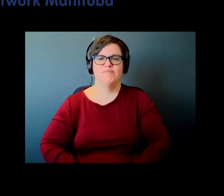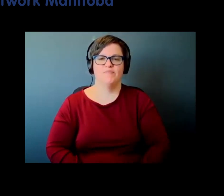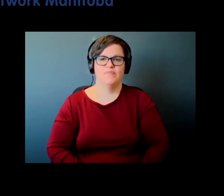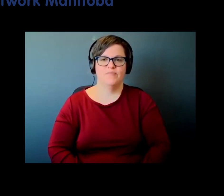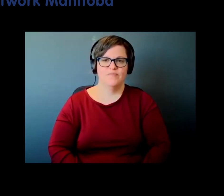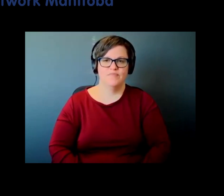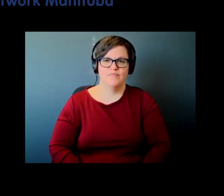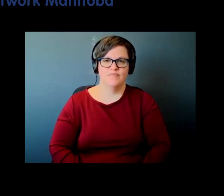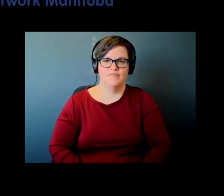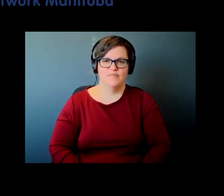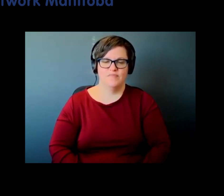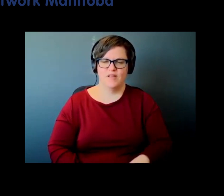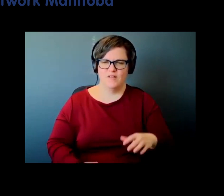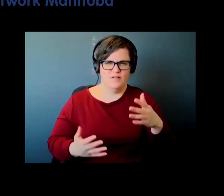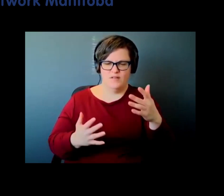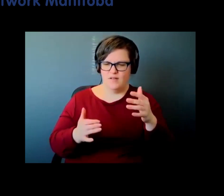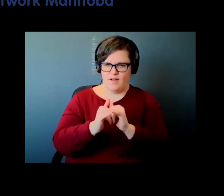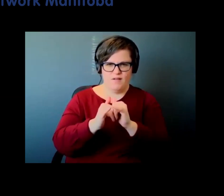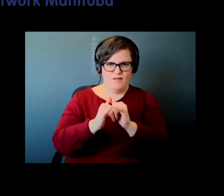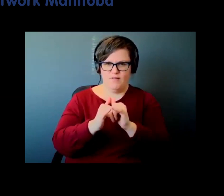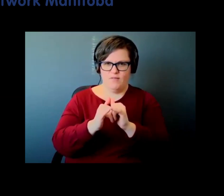Just gotta be wait.